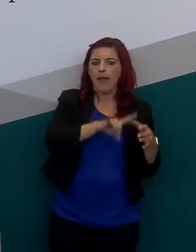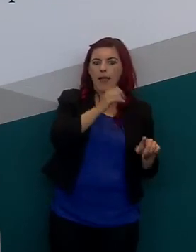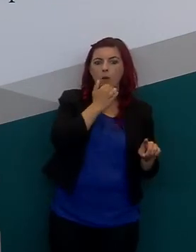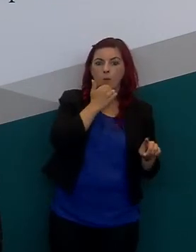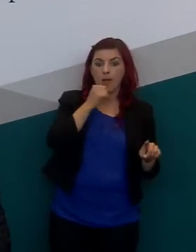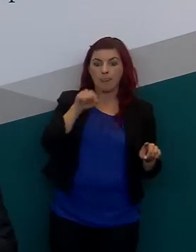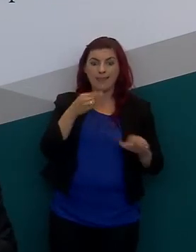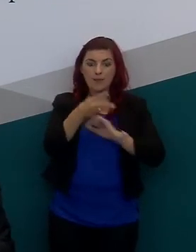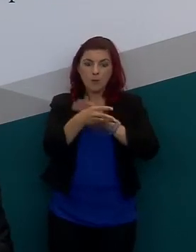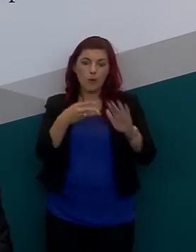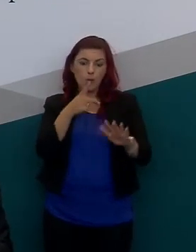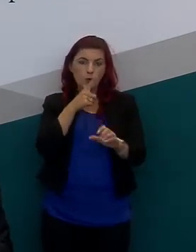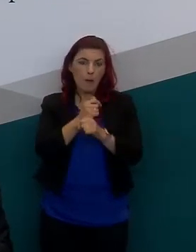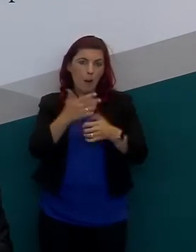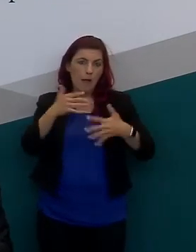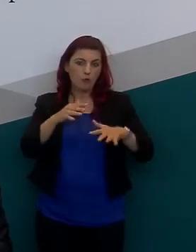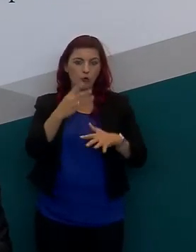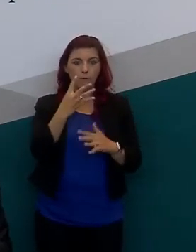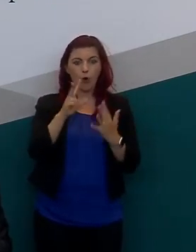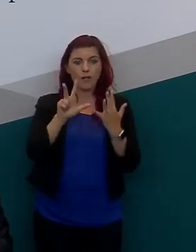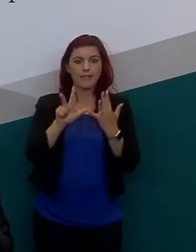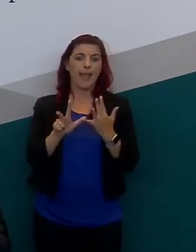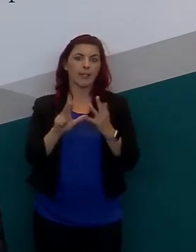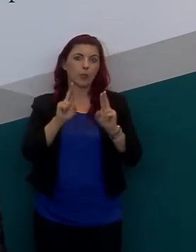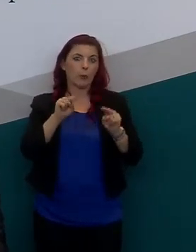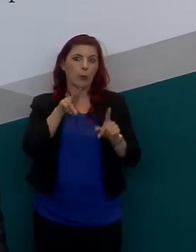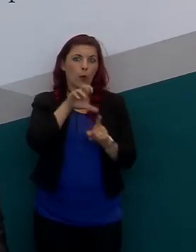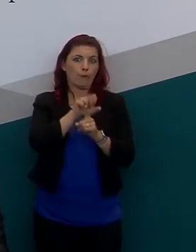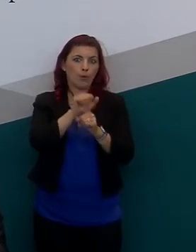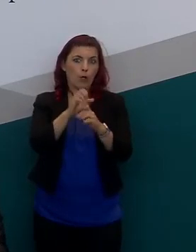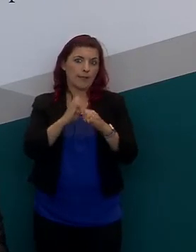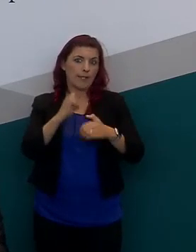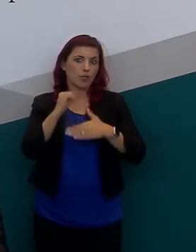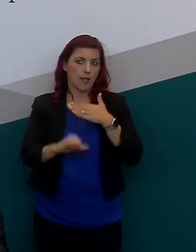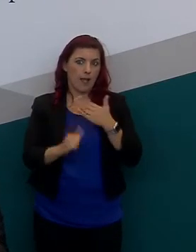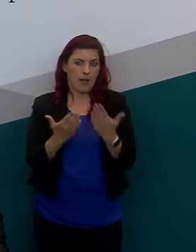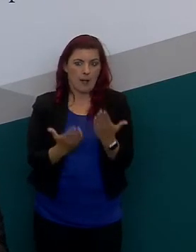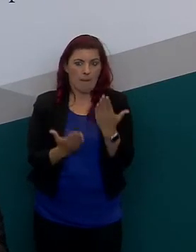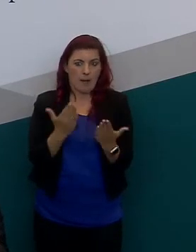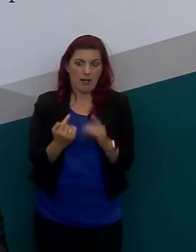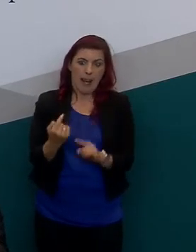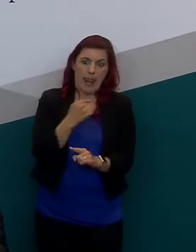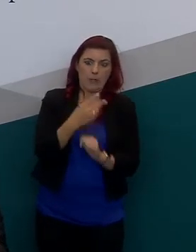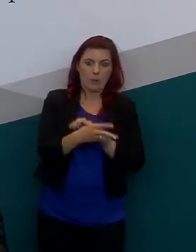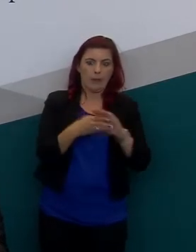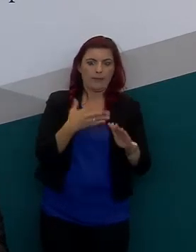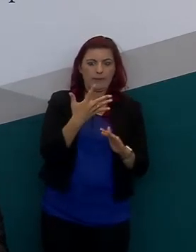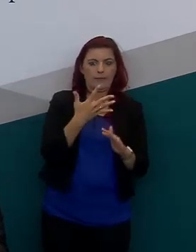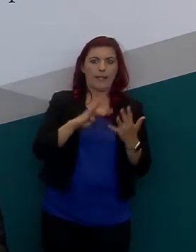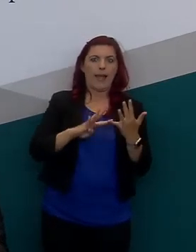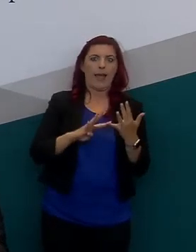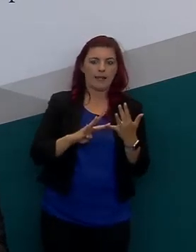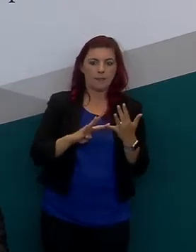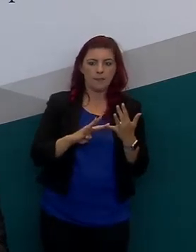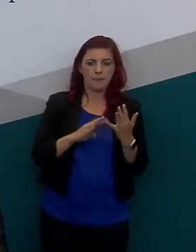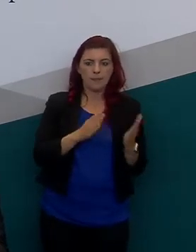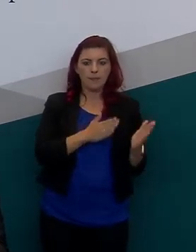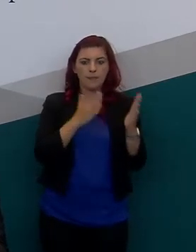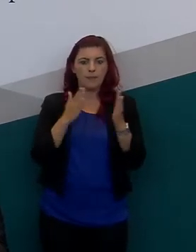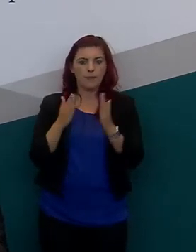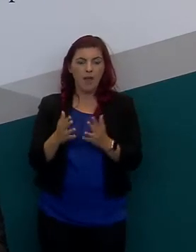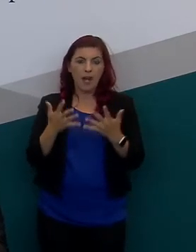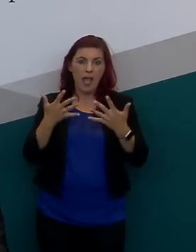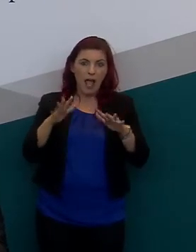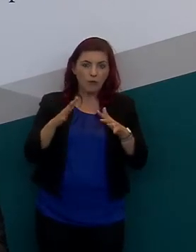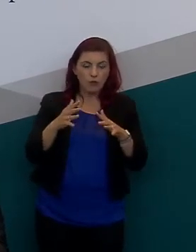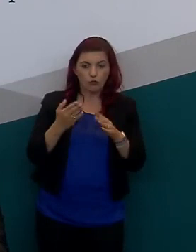on average, we're looking at 48 new cases being confirmed each day compared with almost 60 last week. We're looking at, on